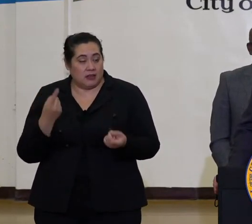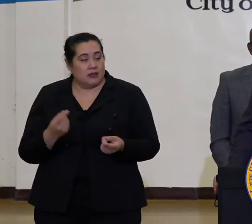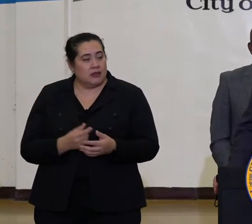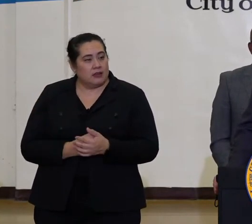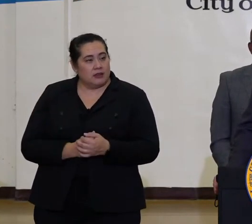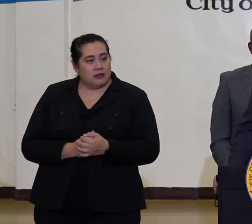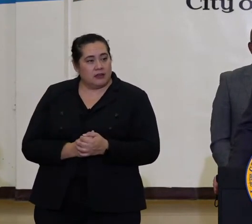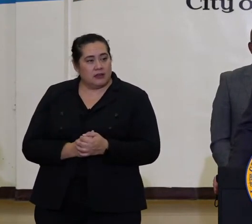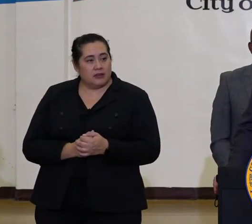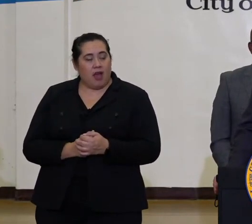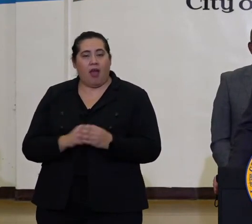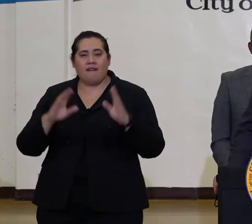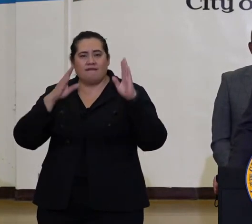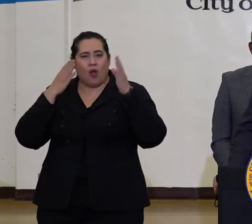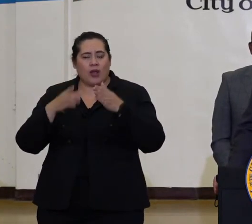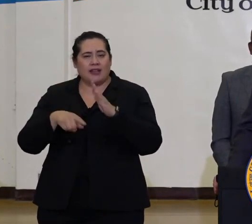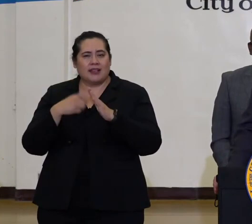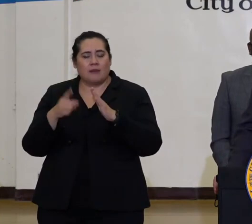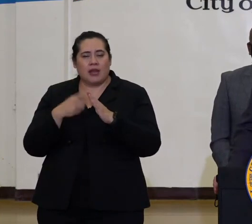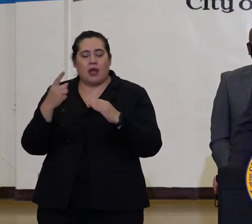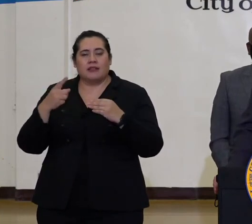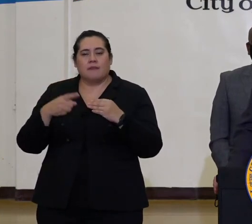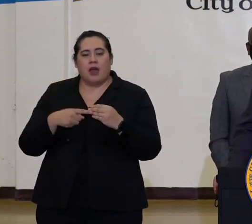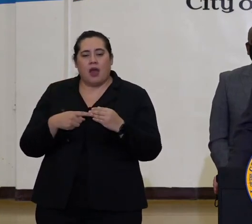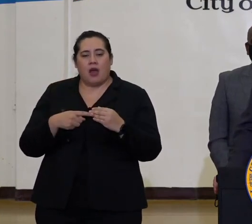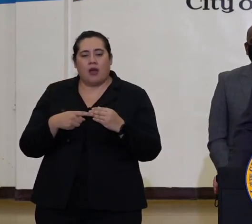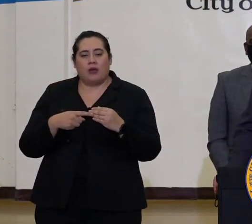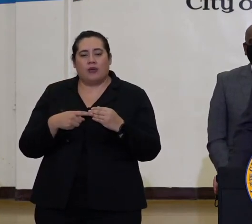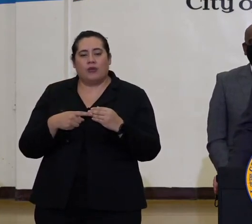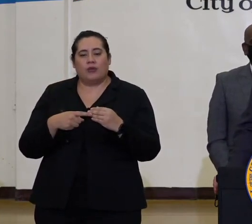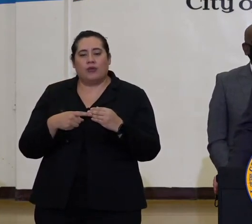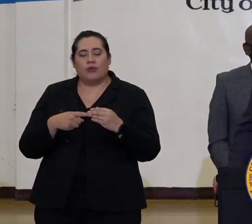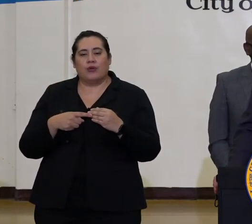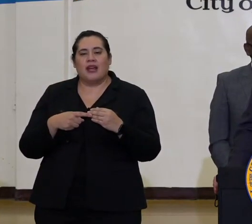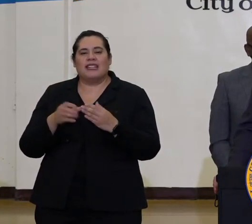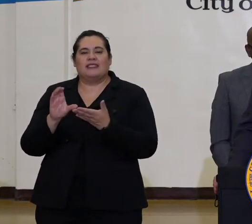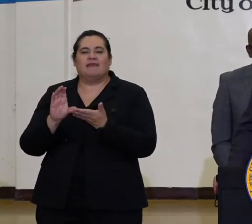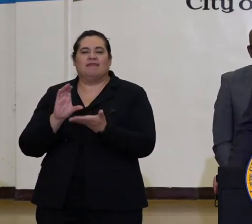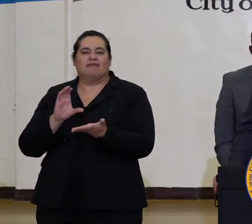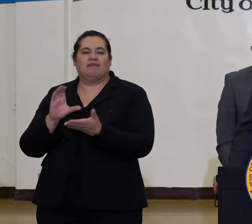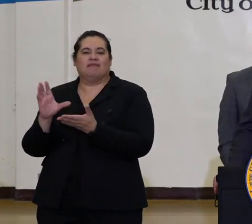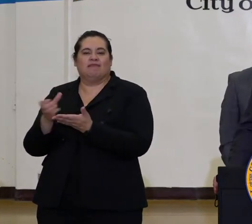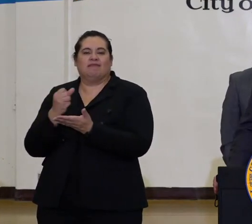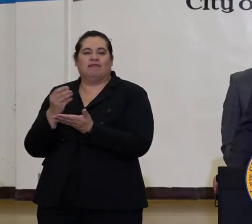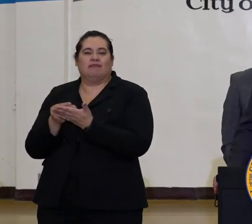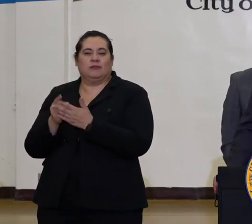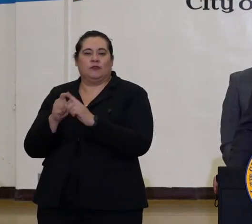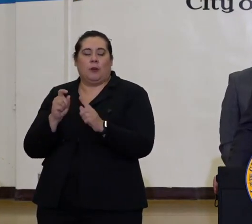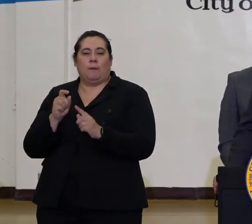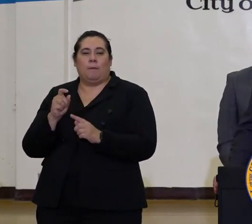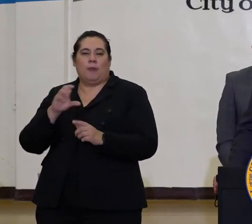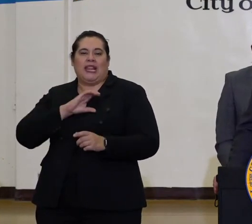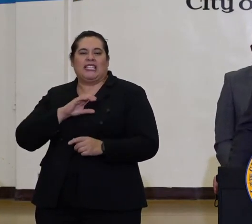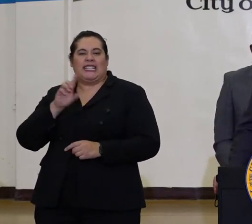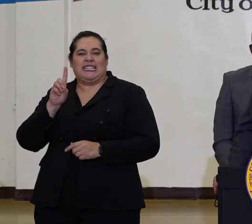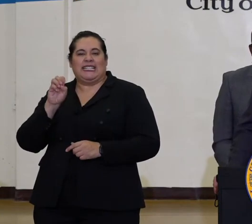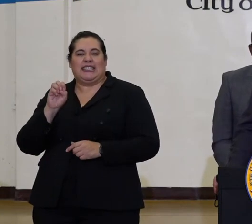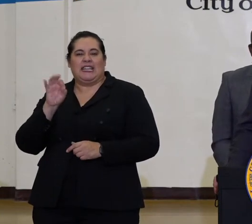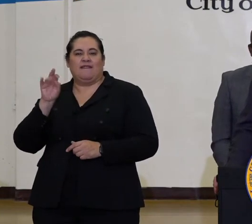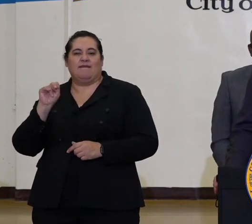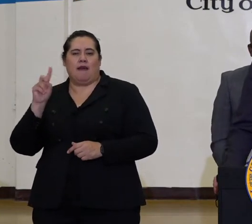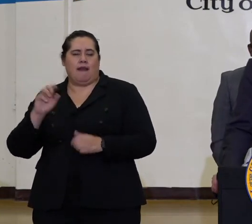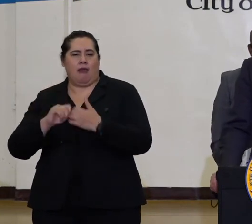decades, focusing sometimes about the defunded police, how that it applies right